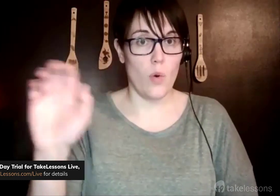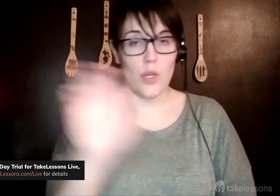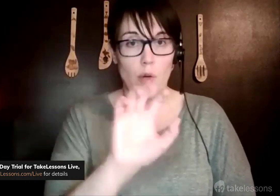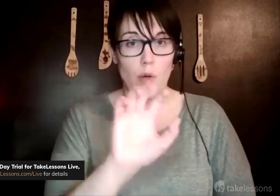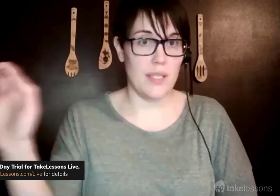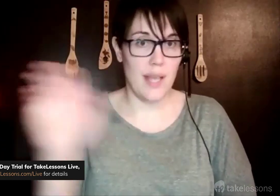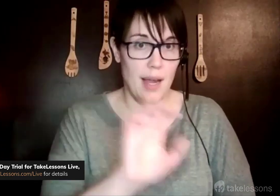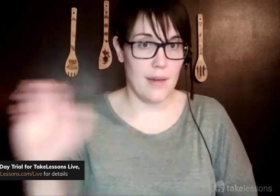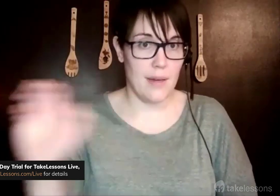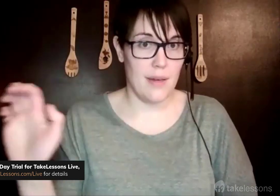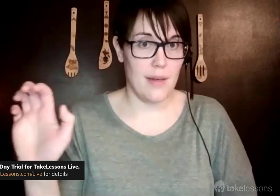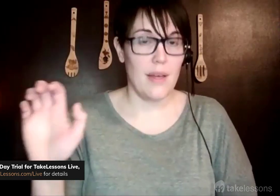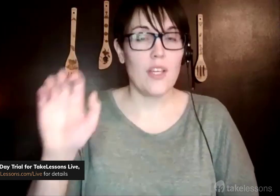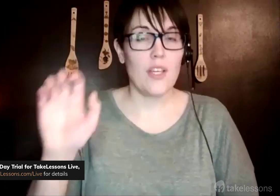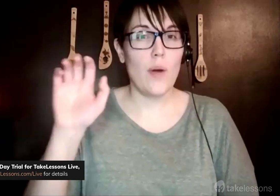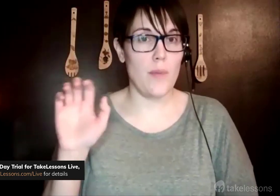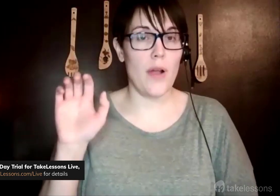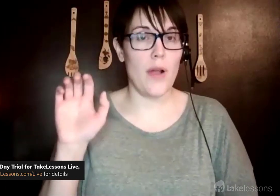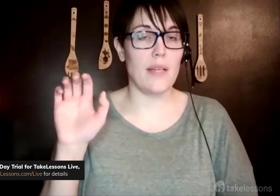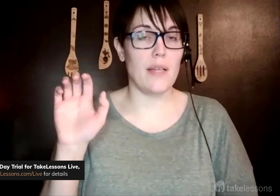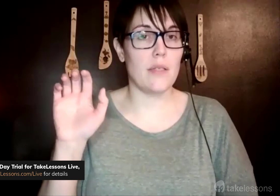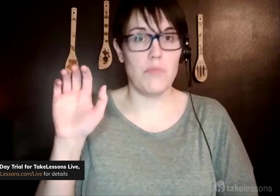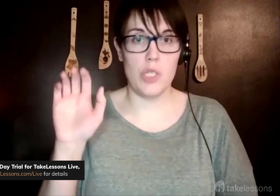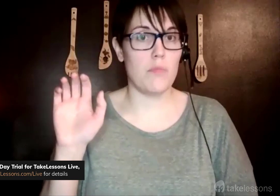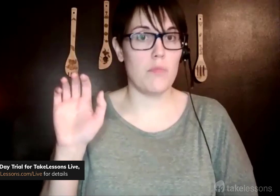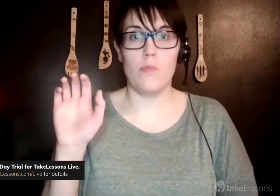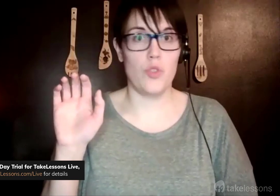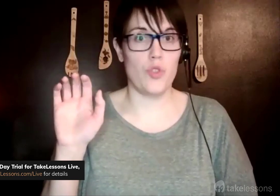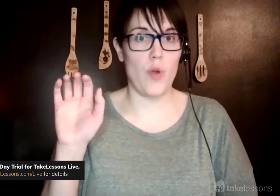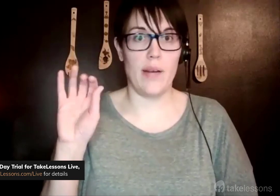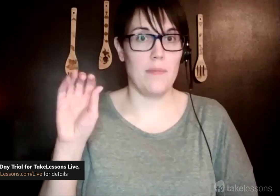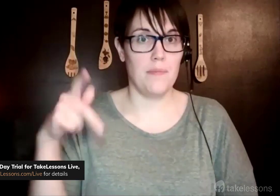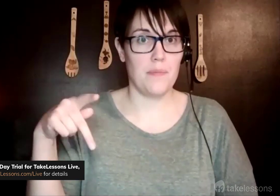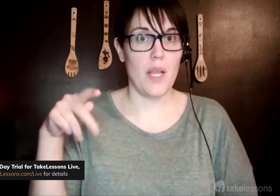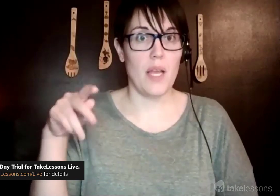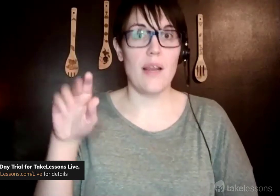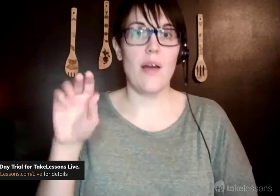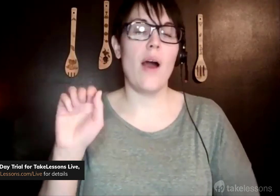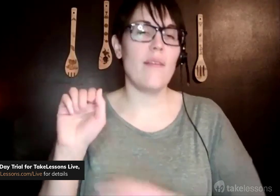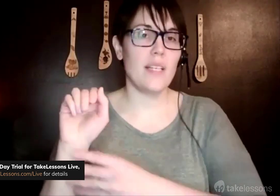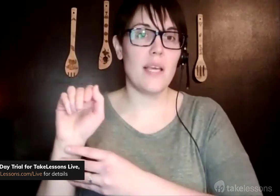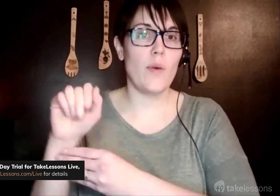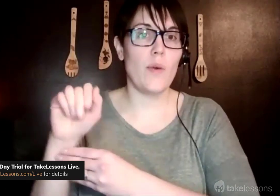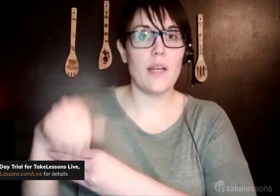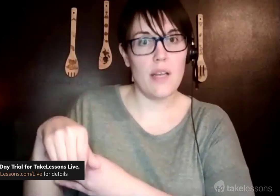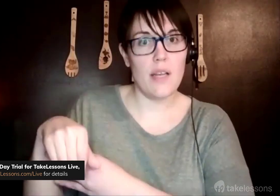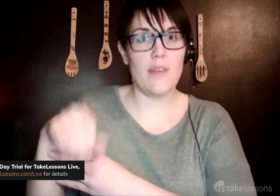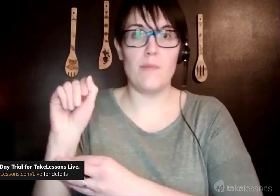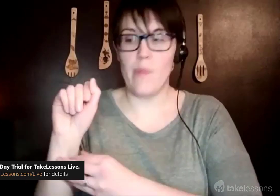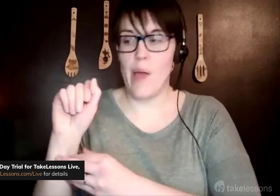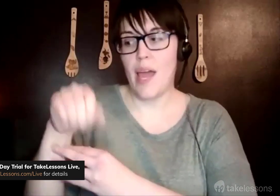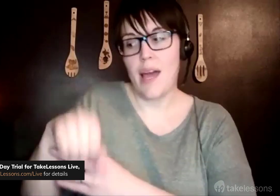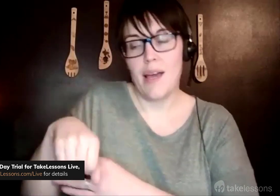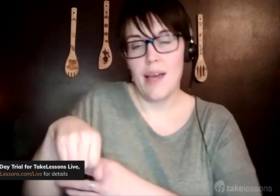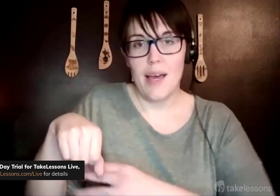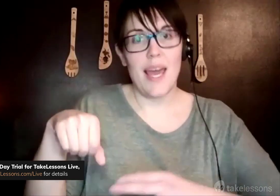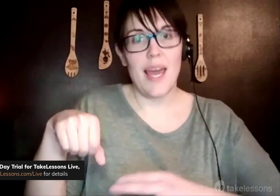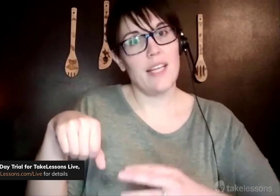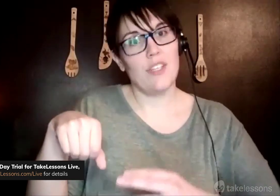to the side. You want to keep your hand just straight. Now, obviously, when the hand shape has